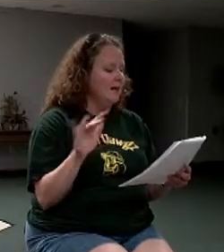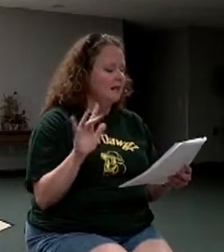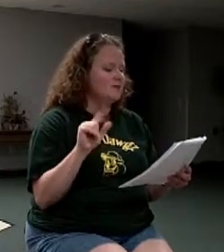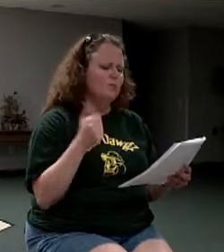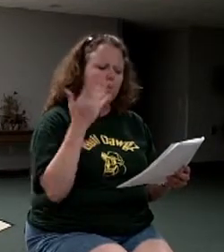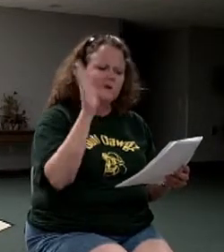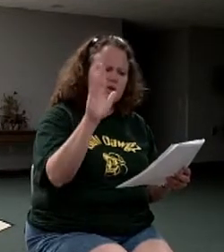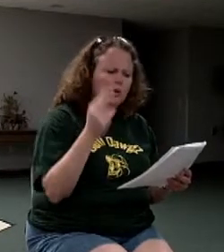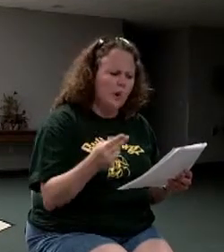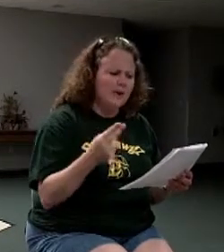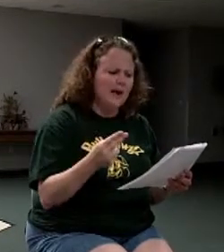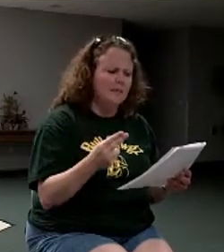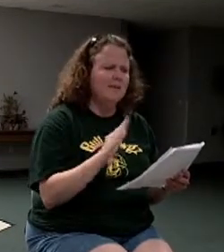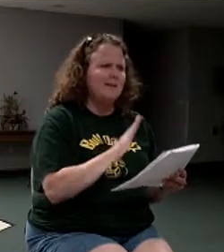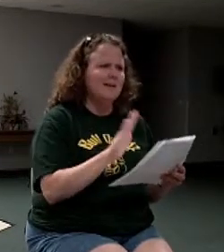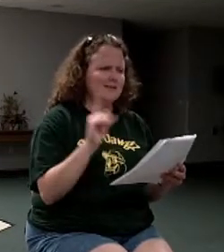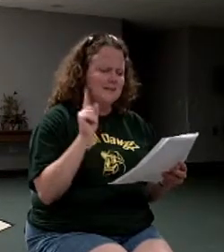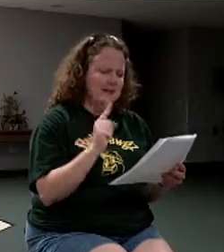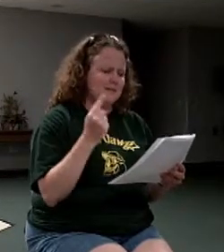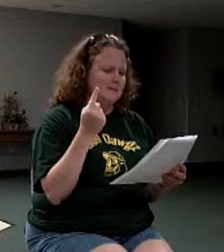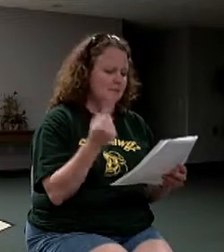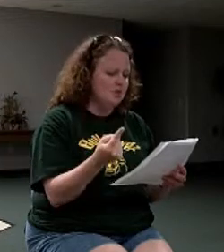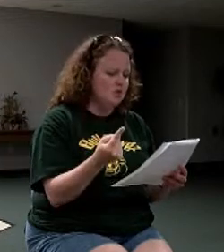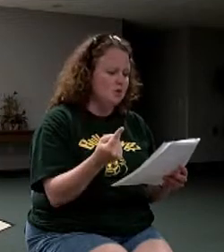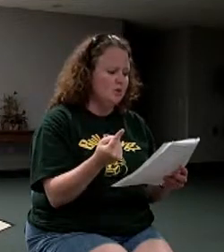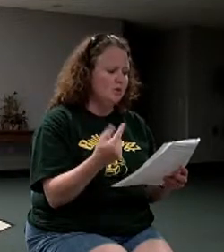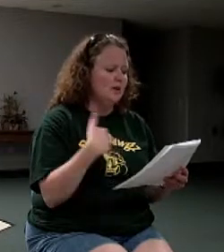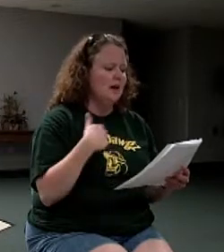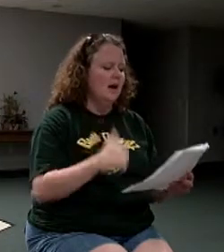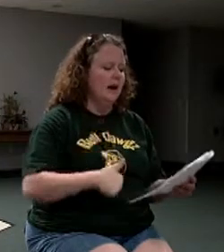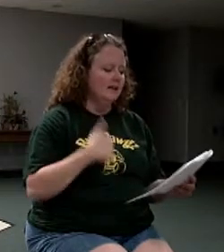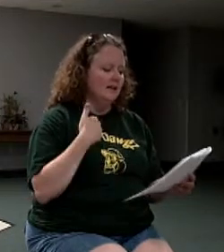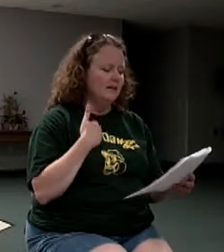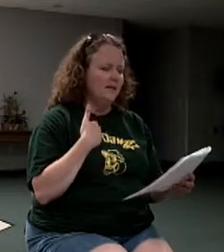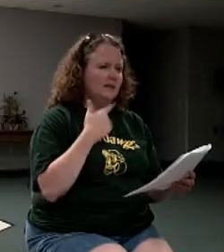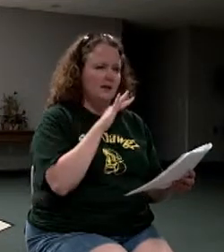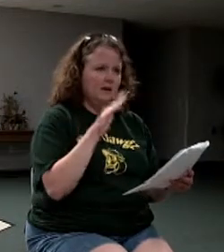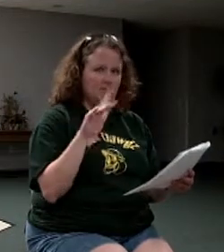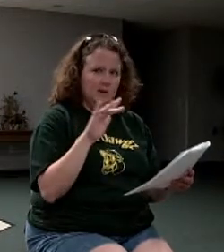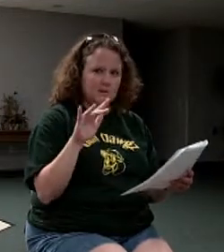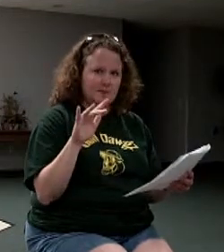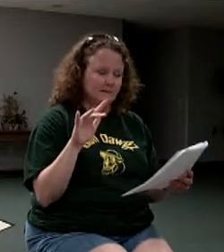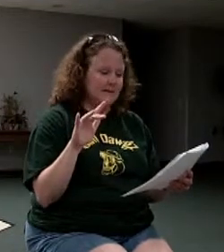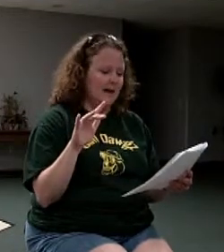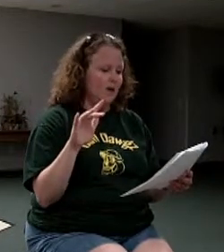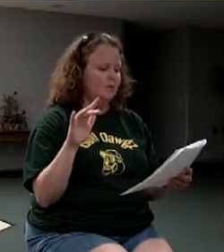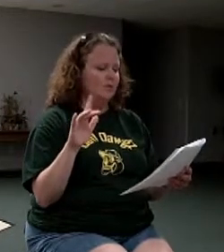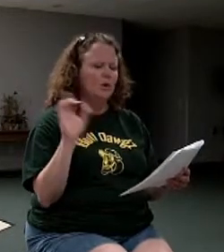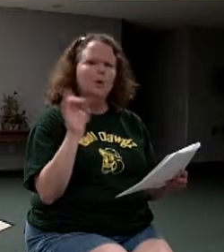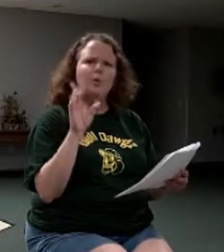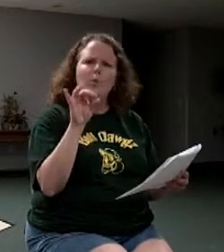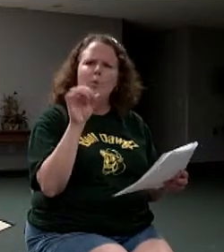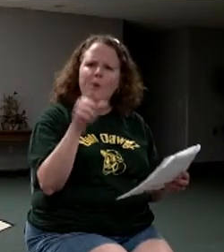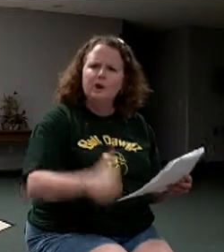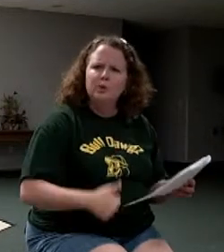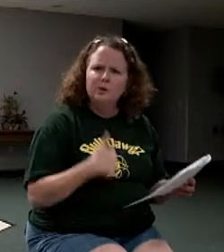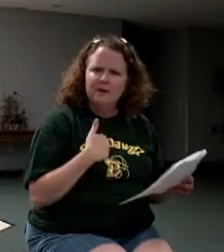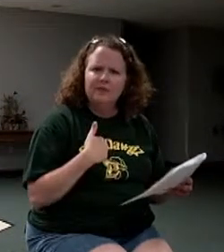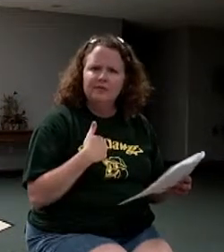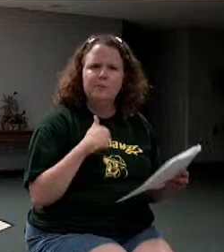is, what's your name? It's nice to meet you. I live in, and you finger spell the town. Where do you live?